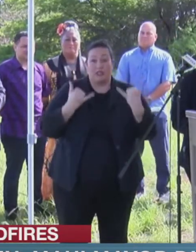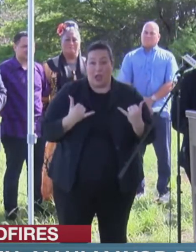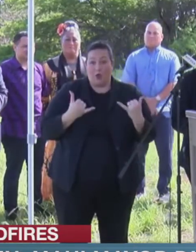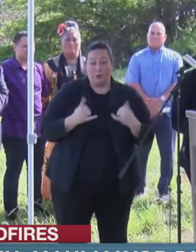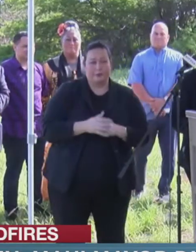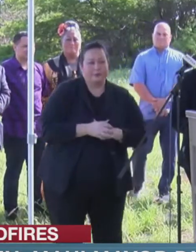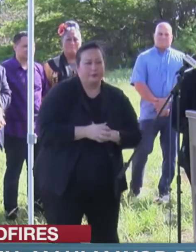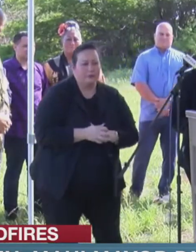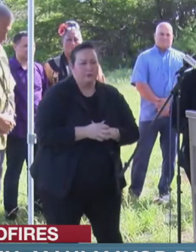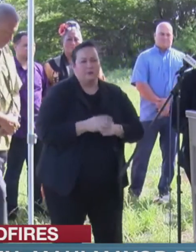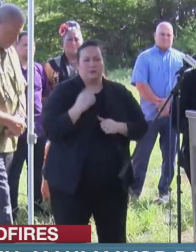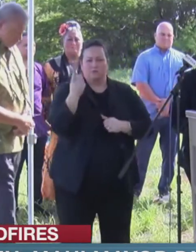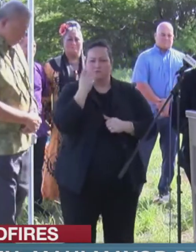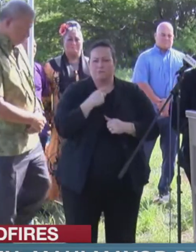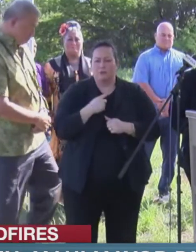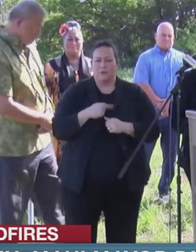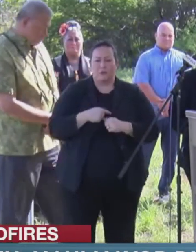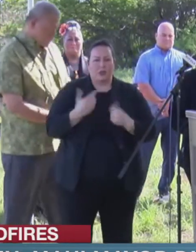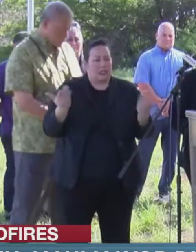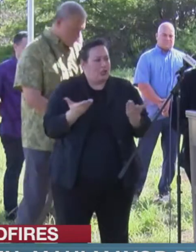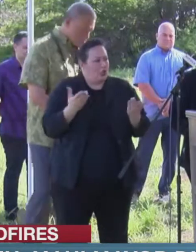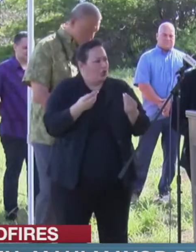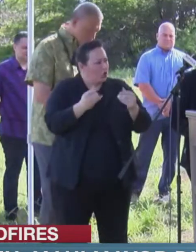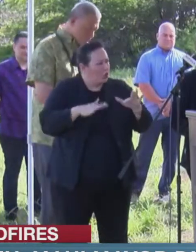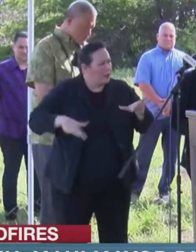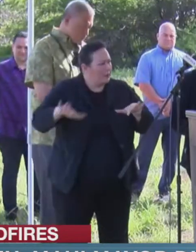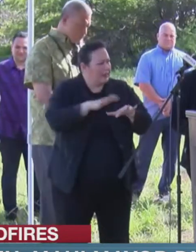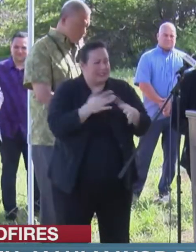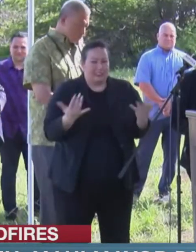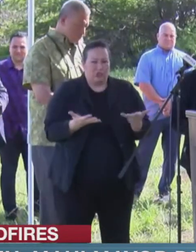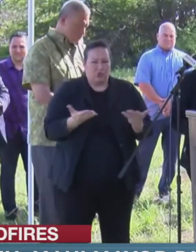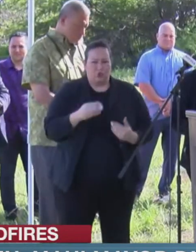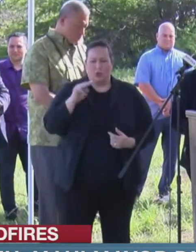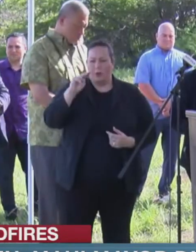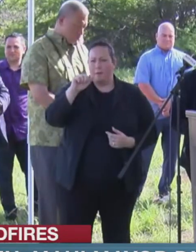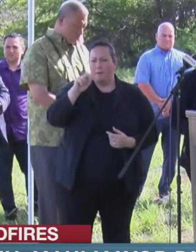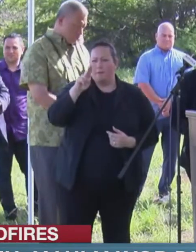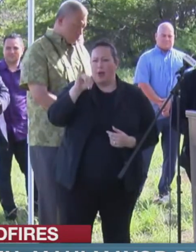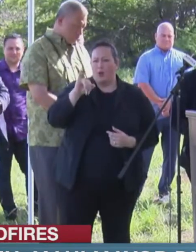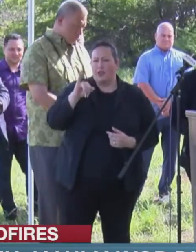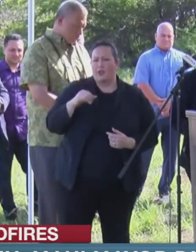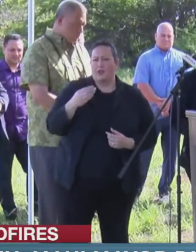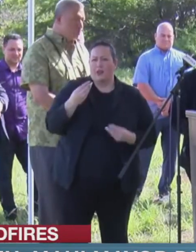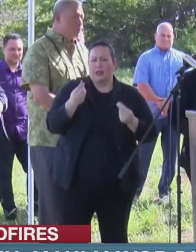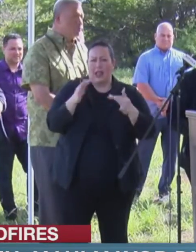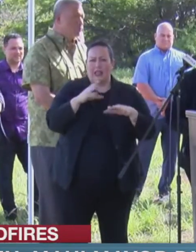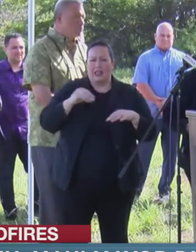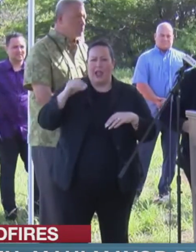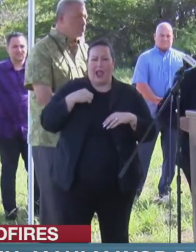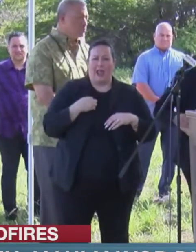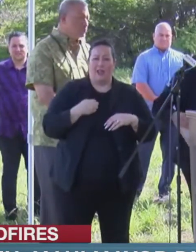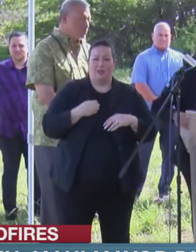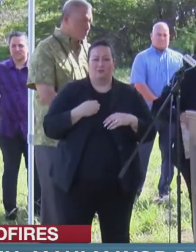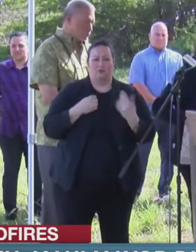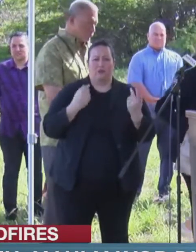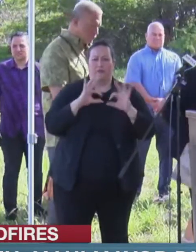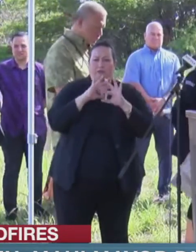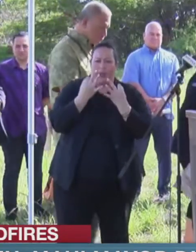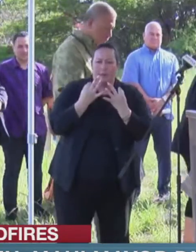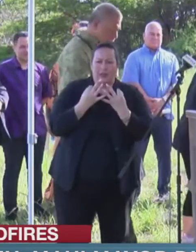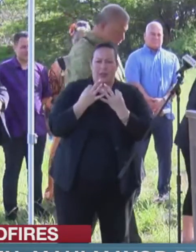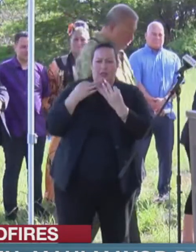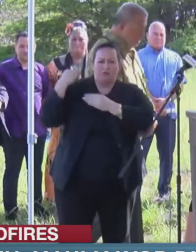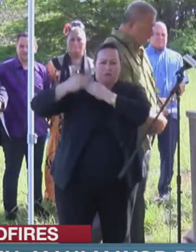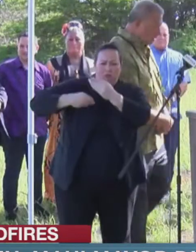Chelsea's question is around the site that we're here today at Maui Lani and Iwi Kupuna, potentially some controversy over that.